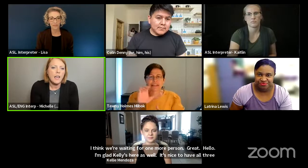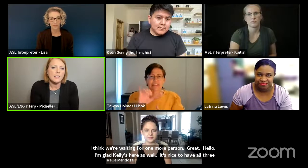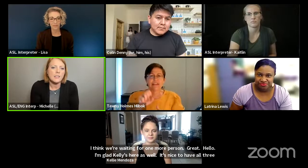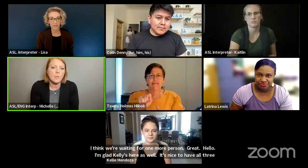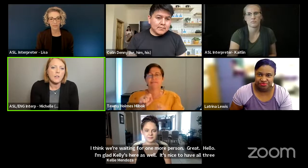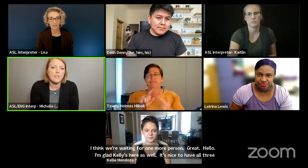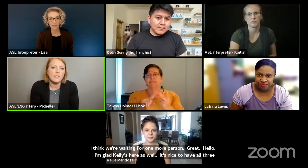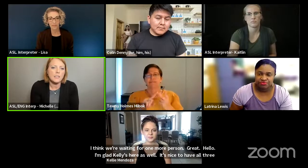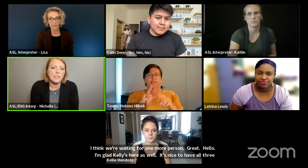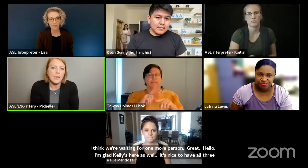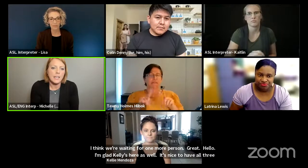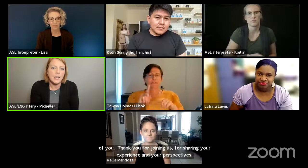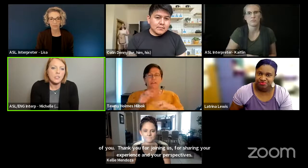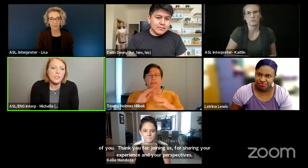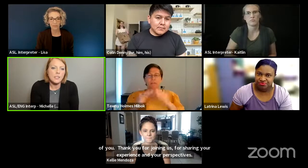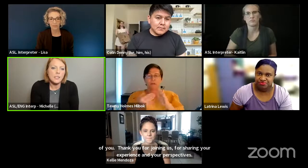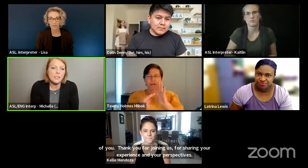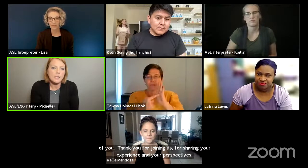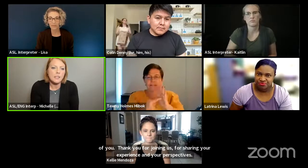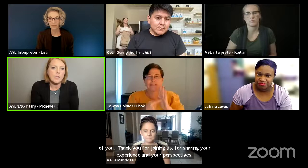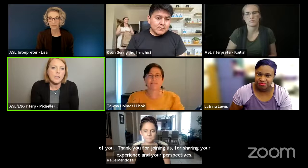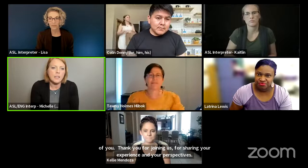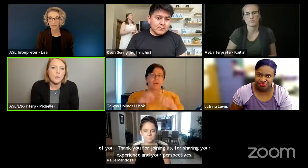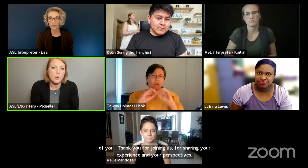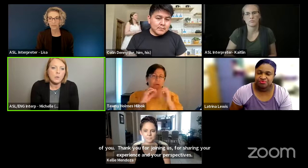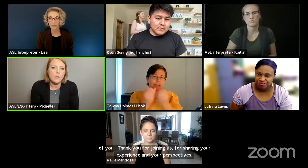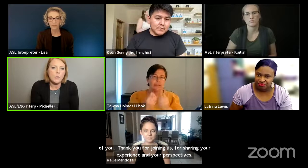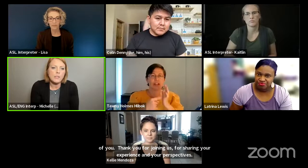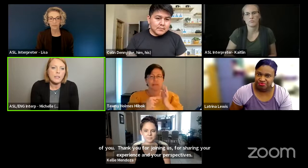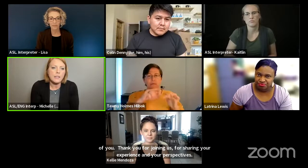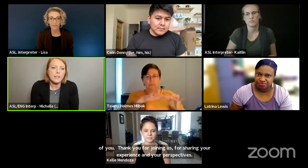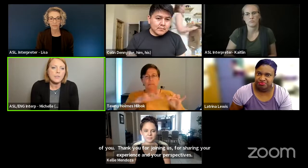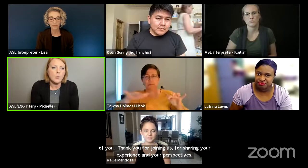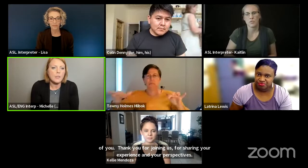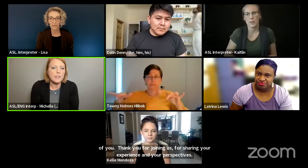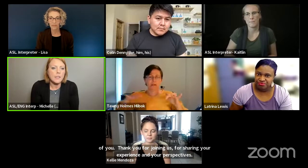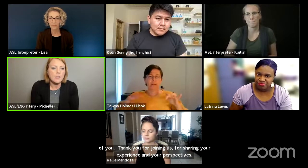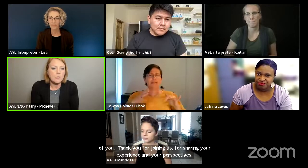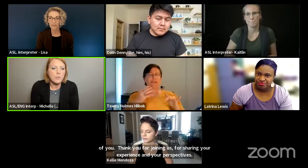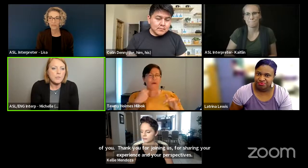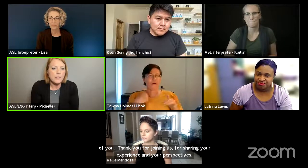force has a number of different state agencies, community